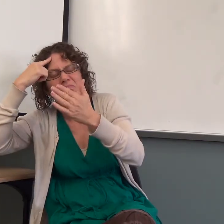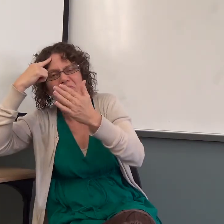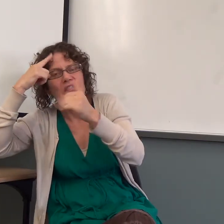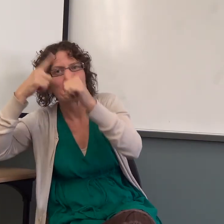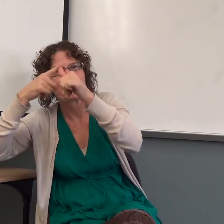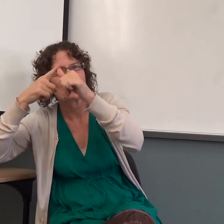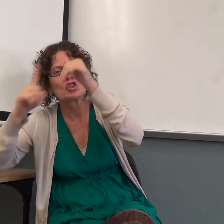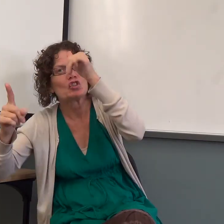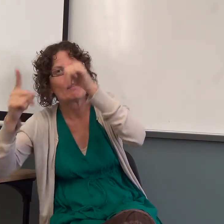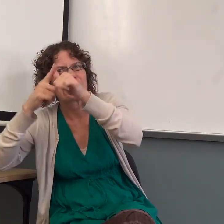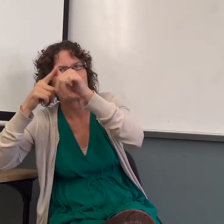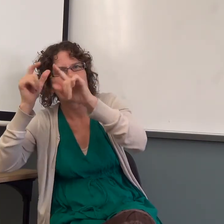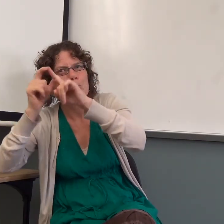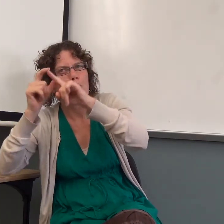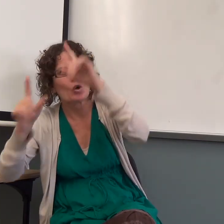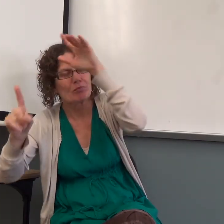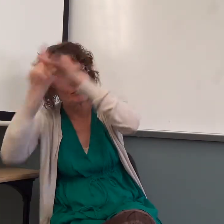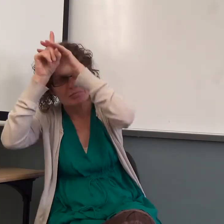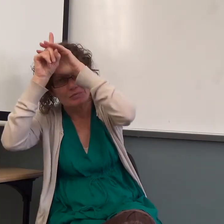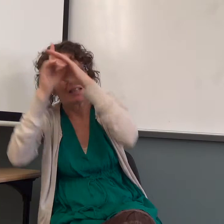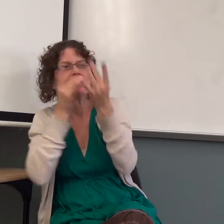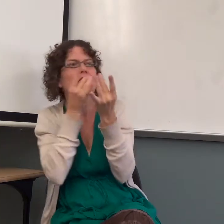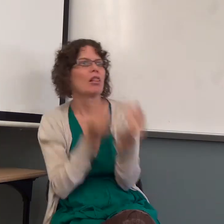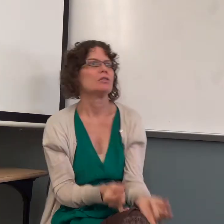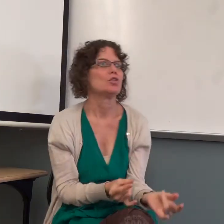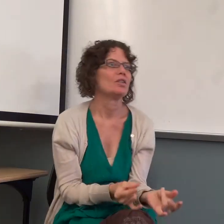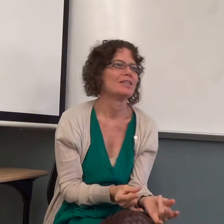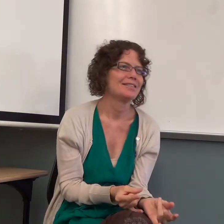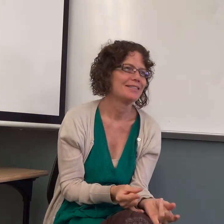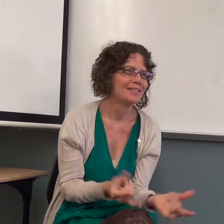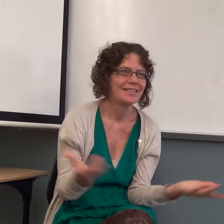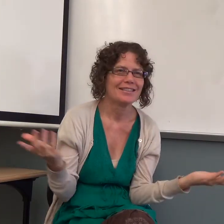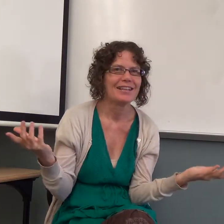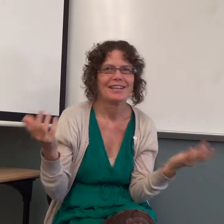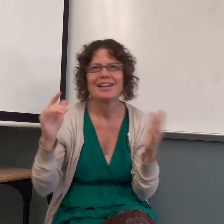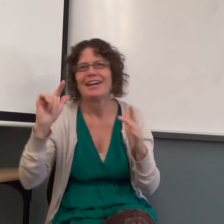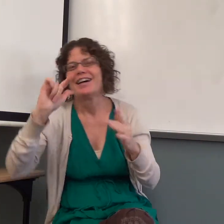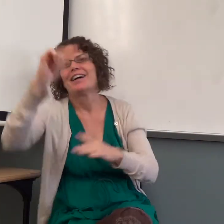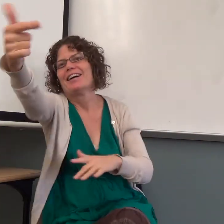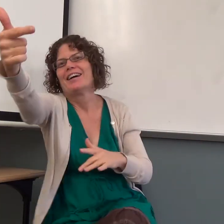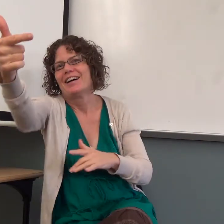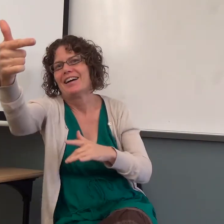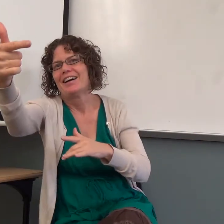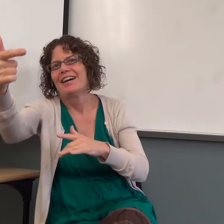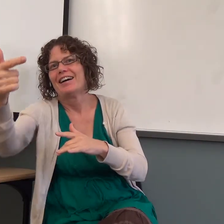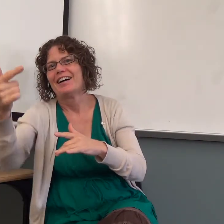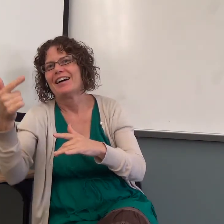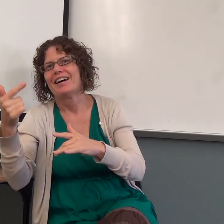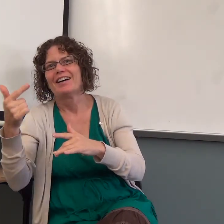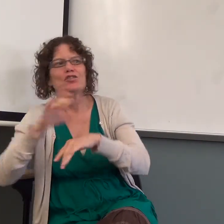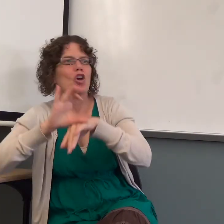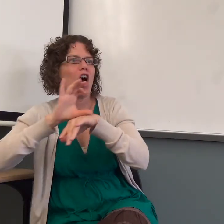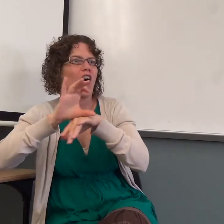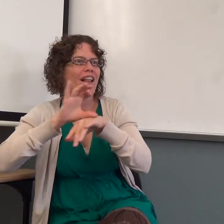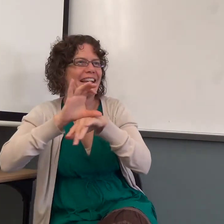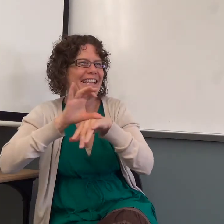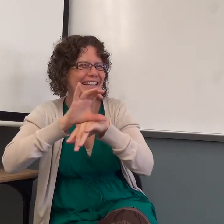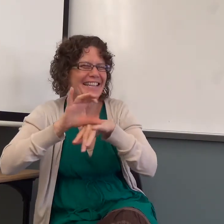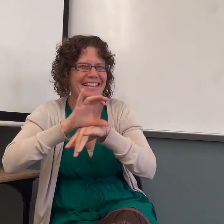First word. Quick. Delicious. Delicious. There you go. And then she says the word delicious in your ear. Chocolate. Chocolate. And